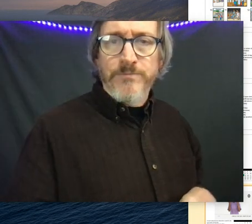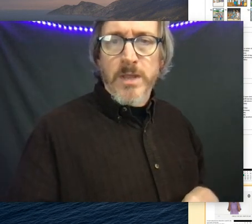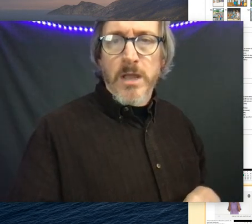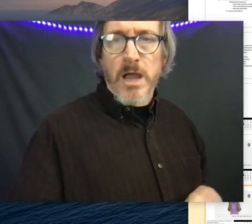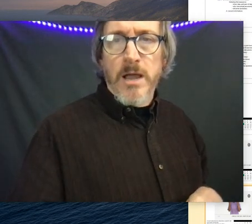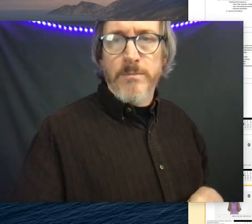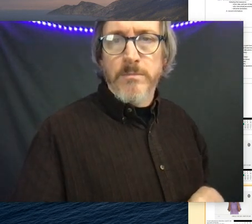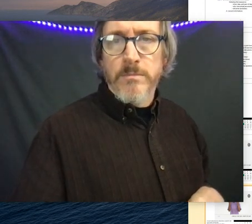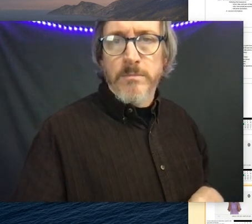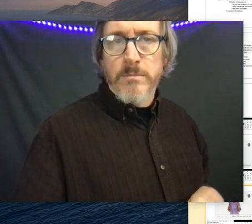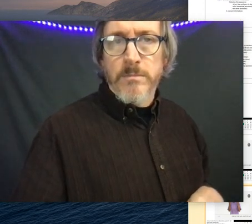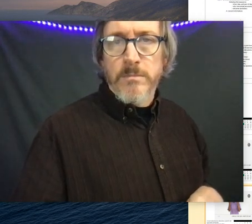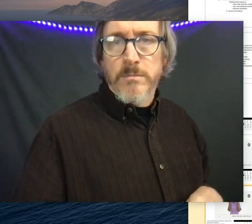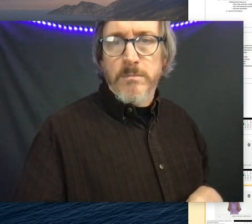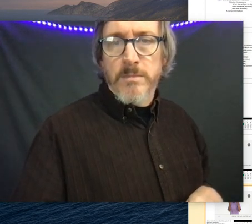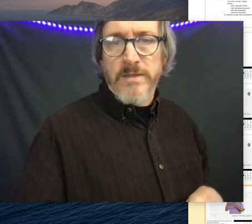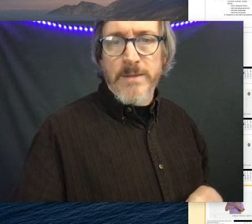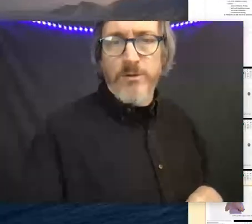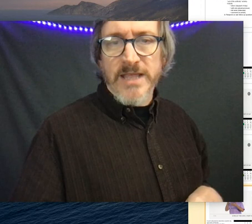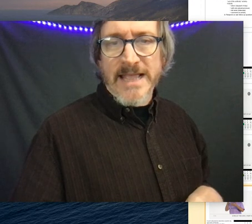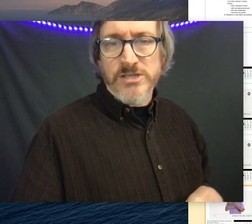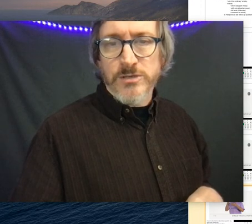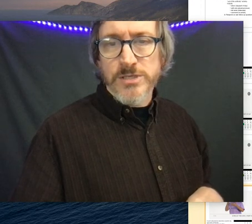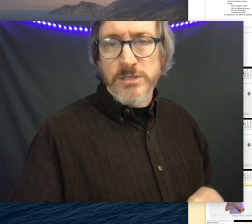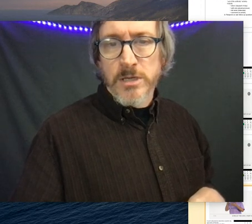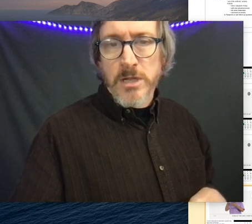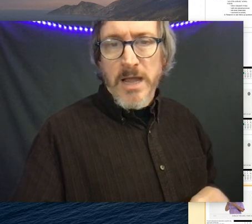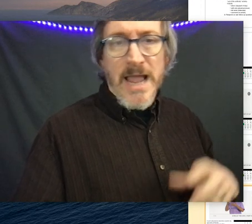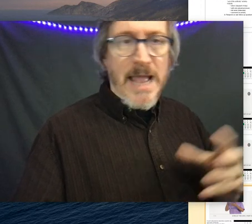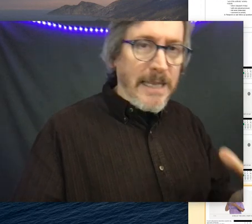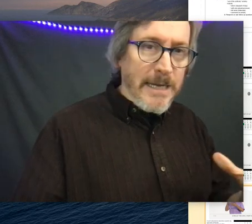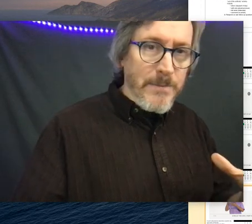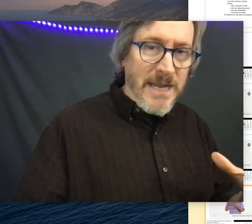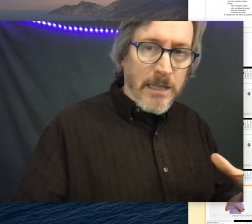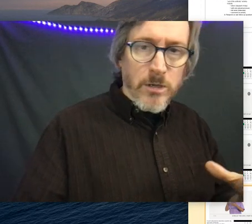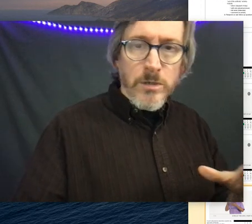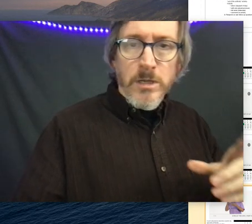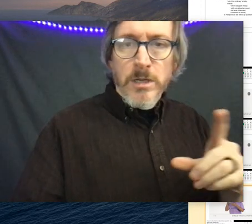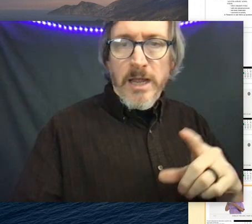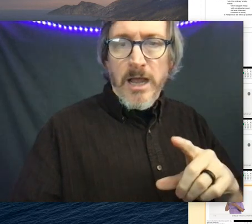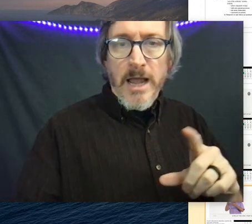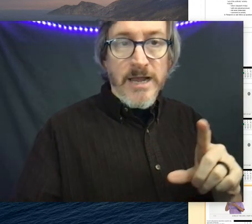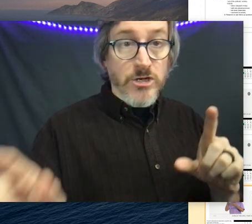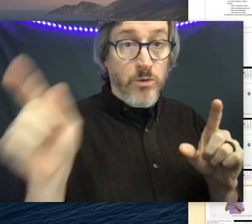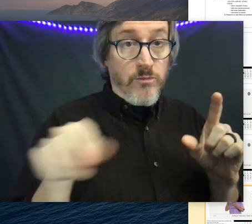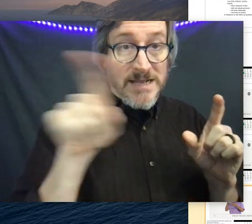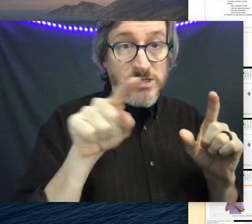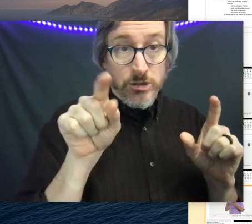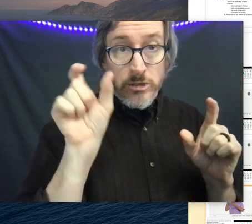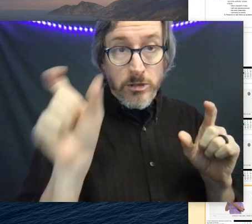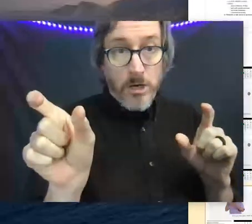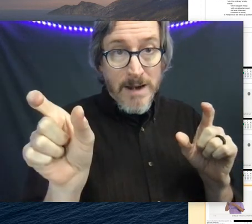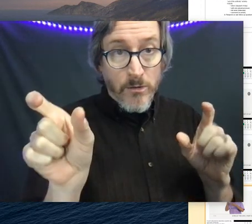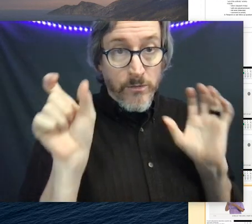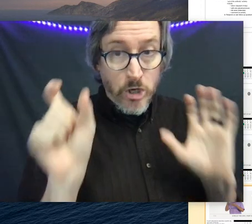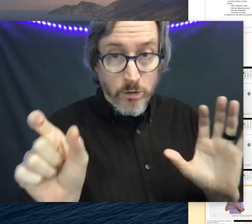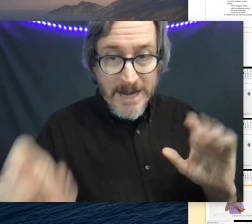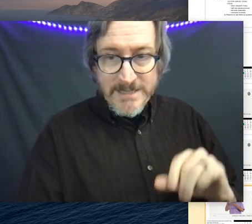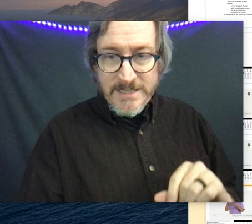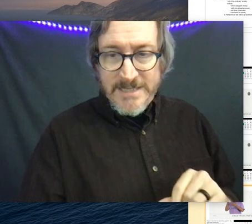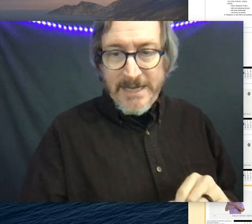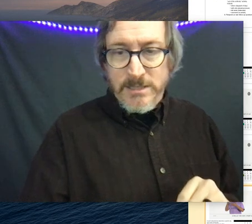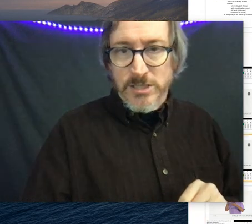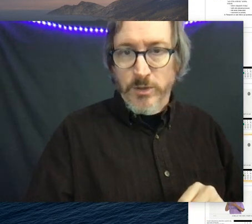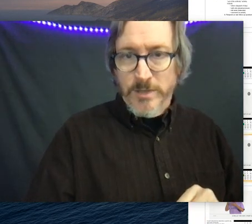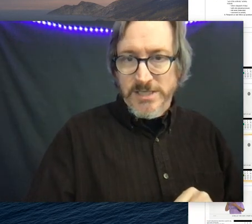But and then I put the answers. I highlighted them in yellow, and I drew a red circle around the